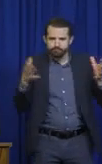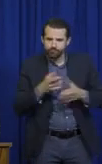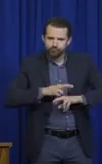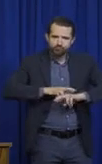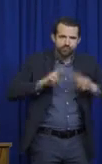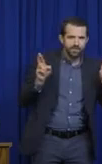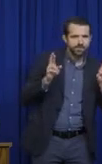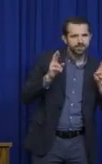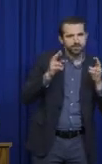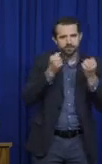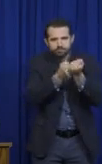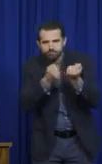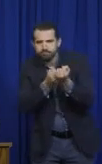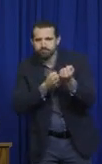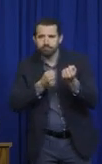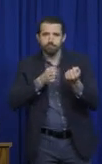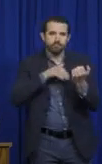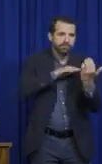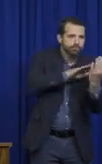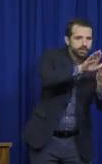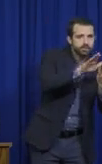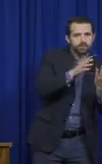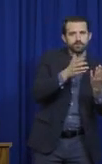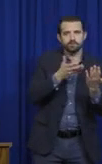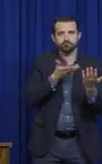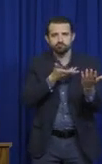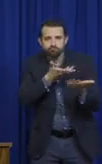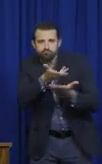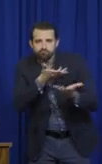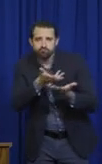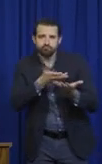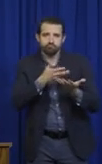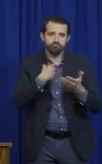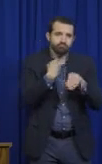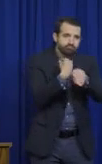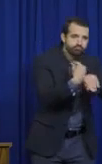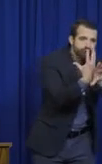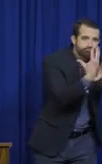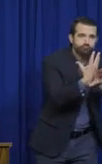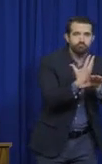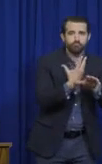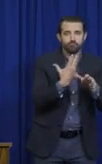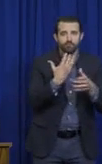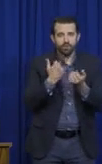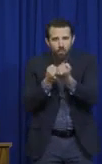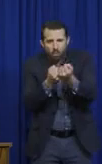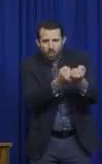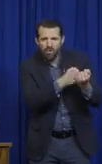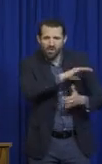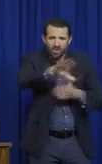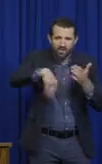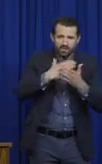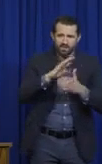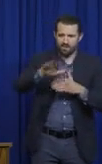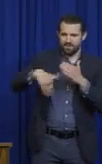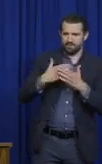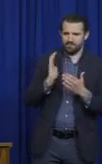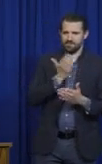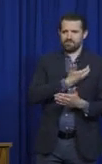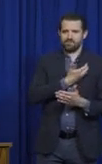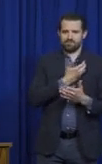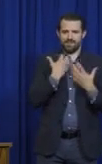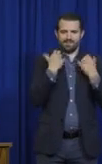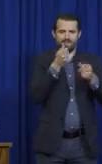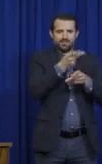group setting provision of spiritual care to healthcare workers across the state. It's being led and facilitated